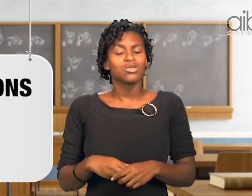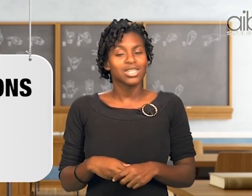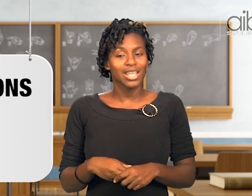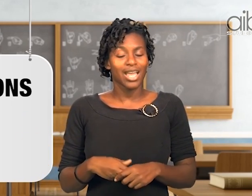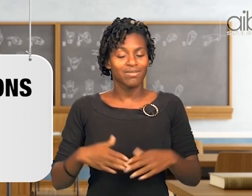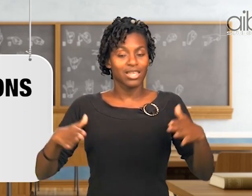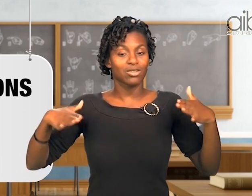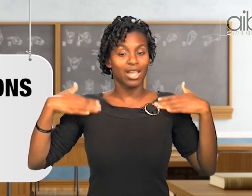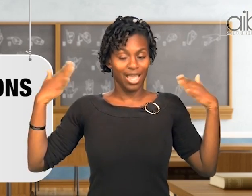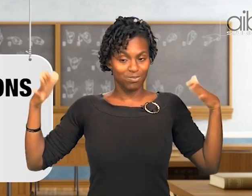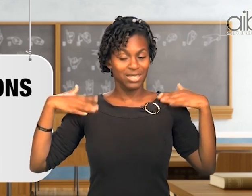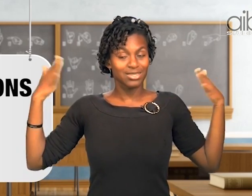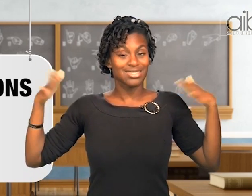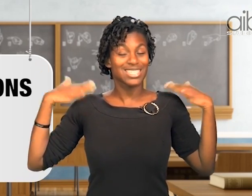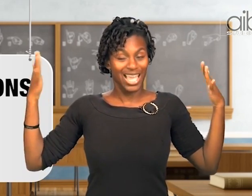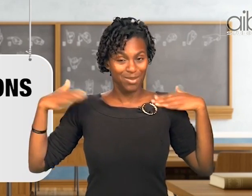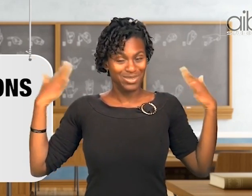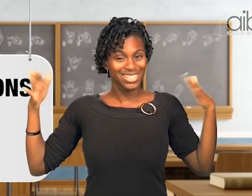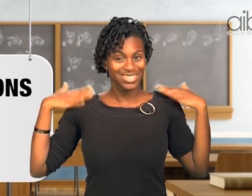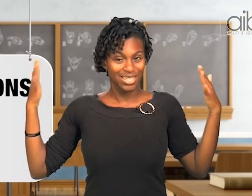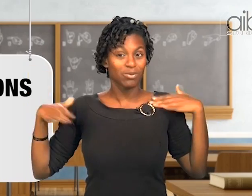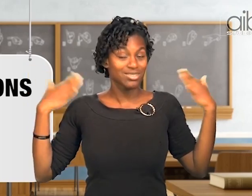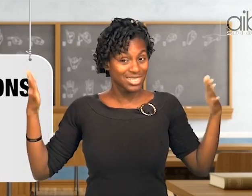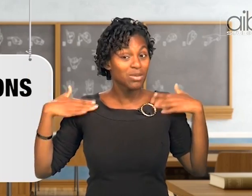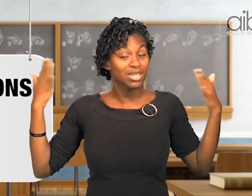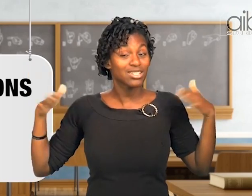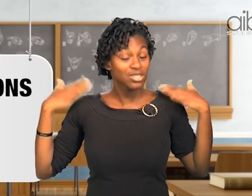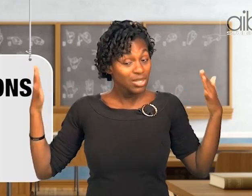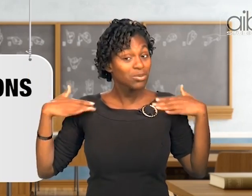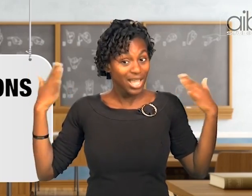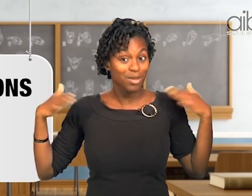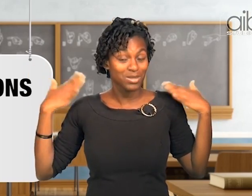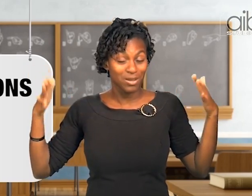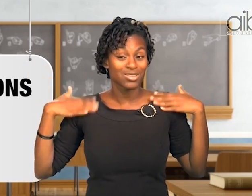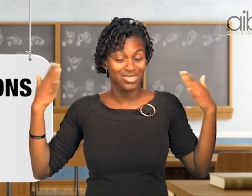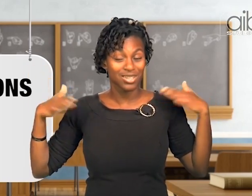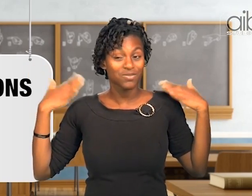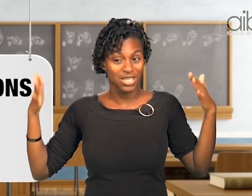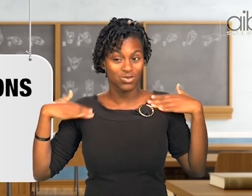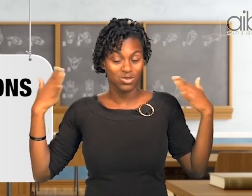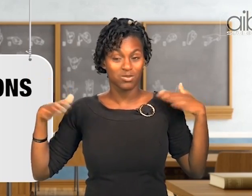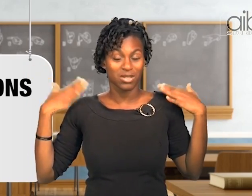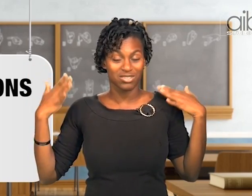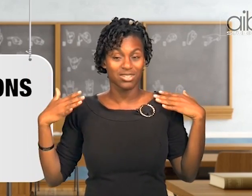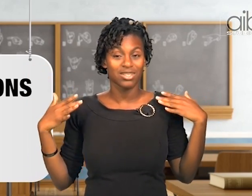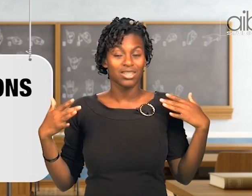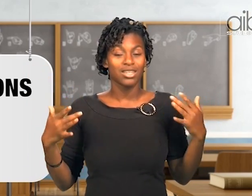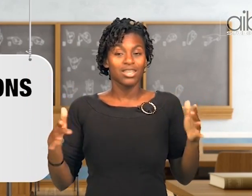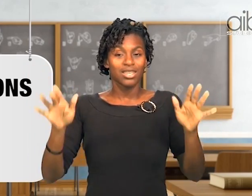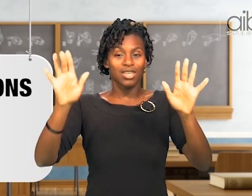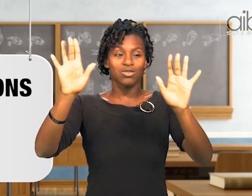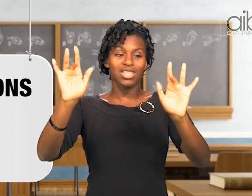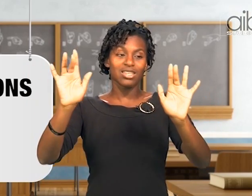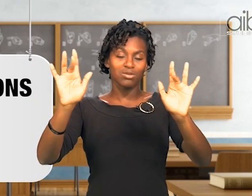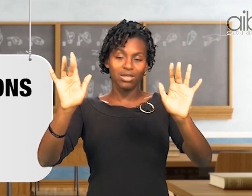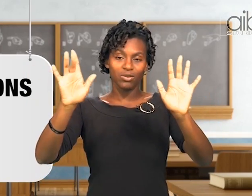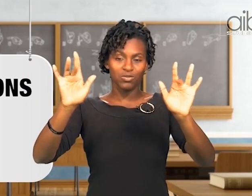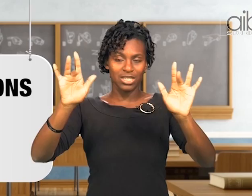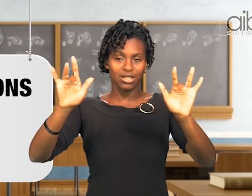can have that you're happy. This is happy. And once again, we got to show that we're happy by using our facial expression. If you take your middle finger